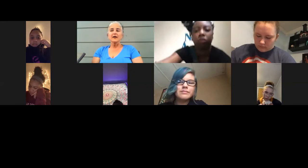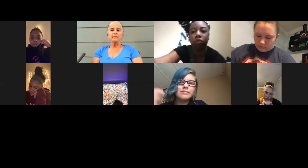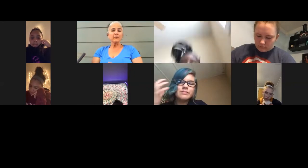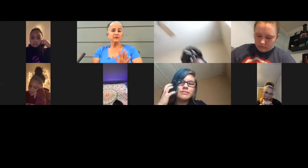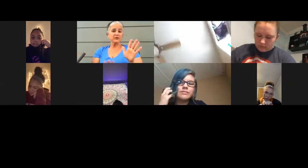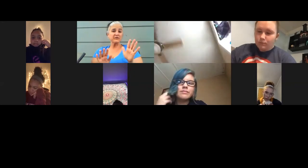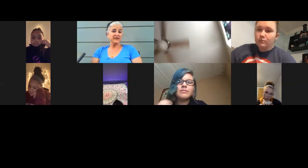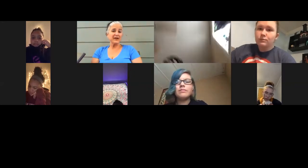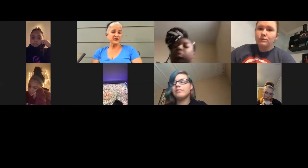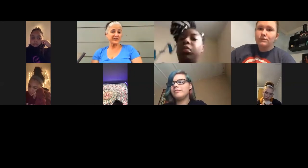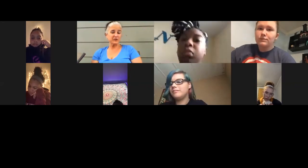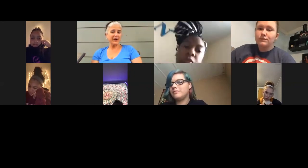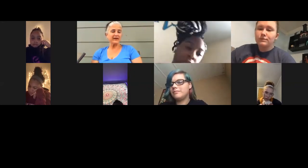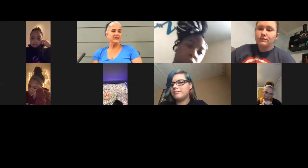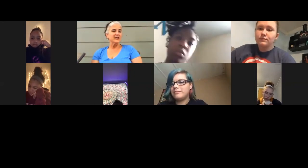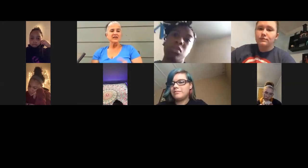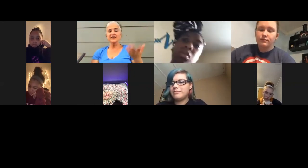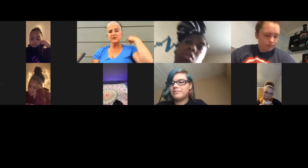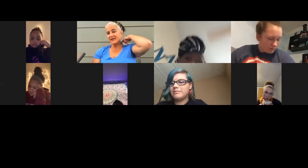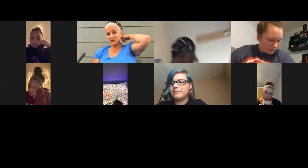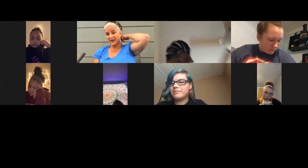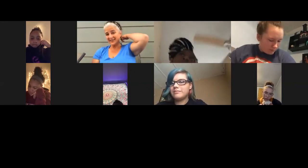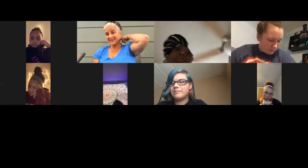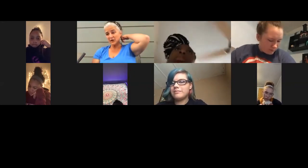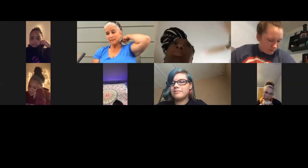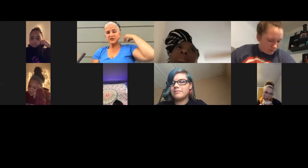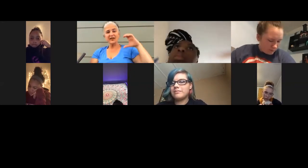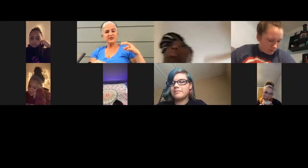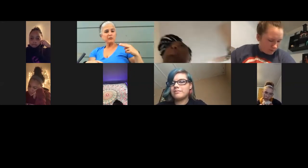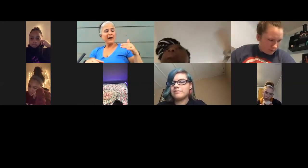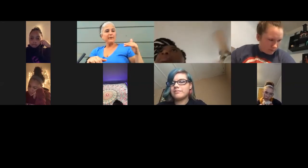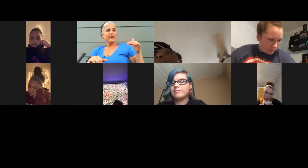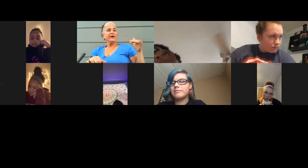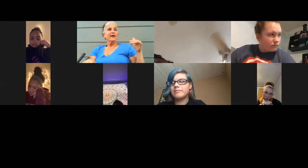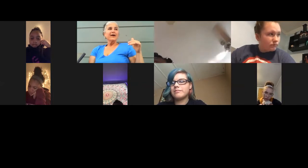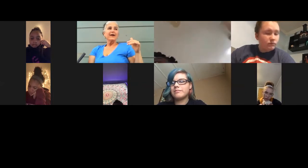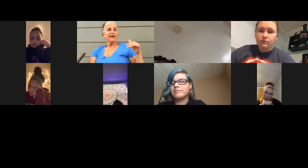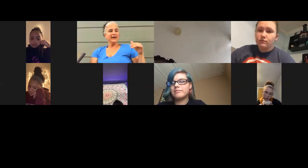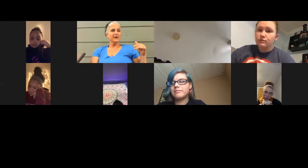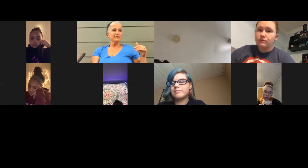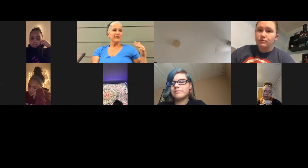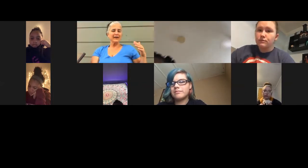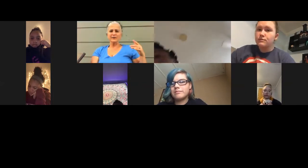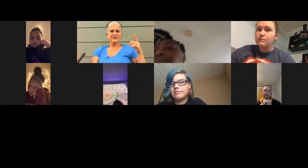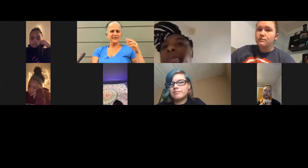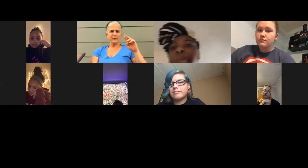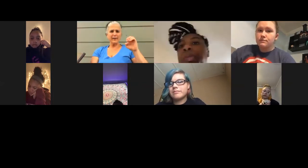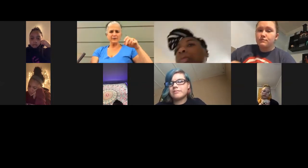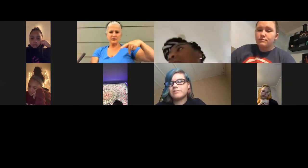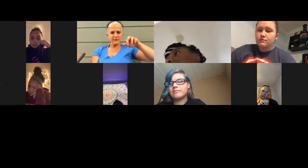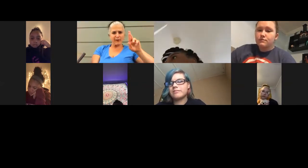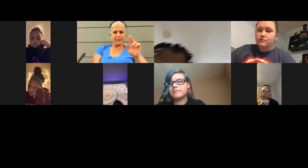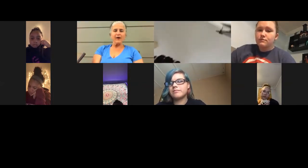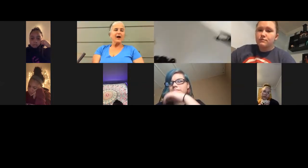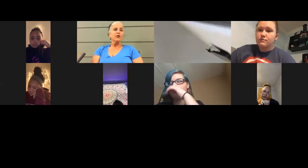music. But what's really fun about Chance the Rapper, and it just depends on the band, but Chance the Rapper, I don't know the sign for